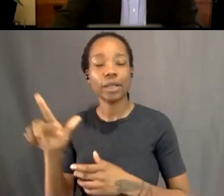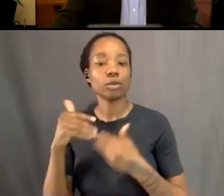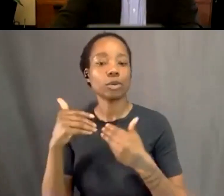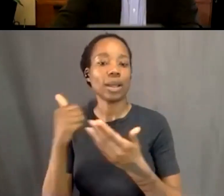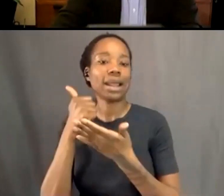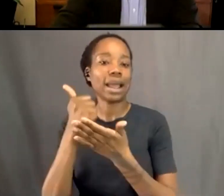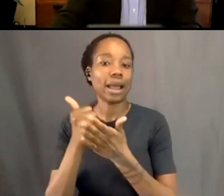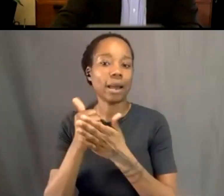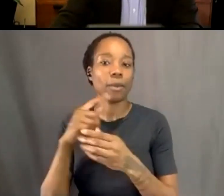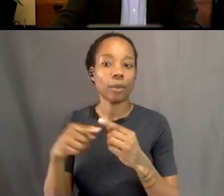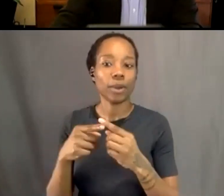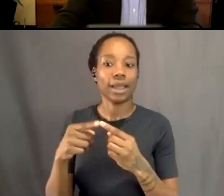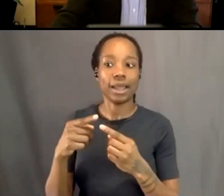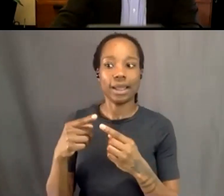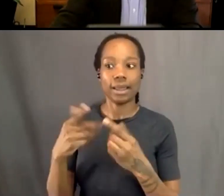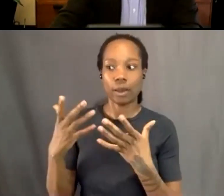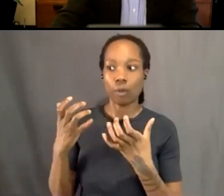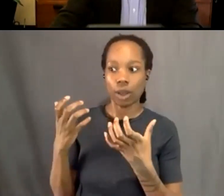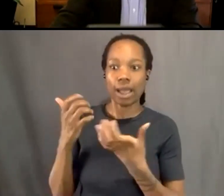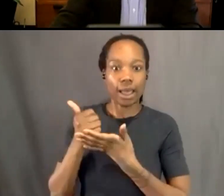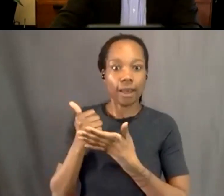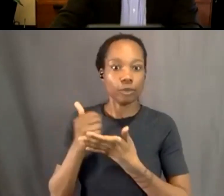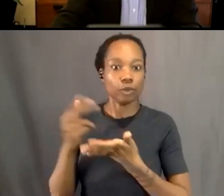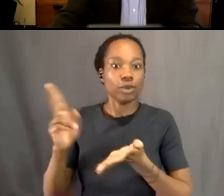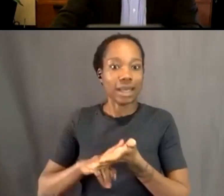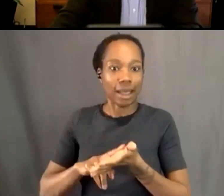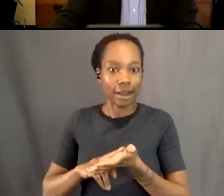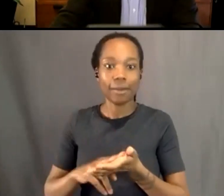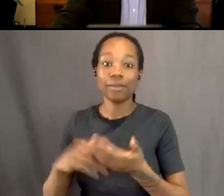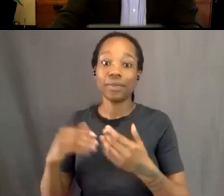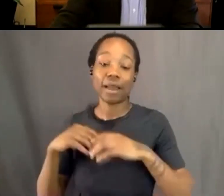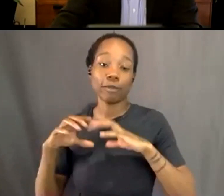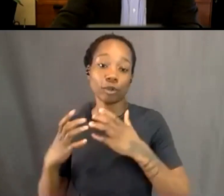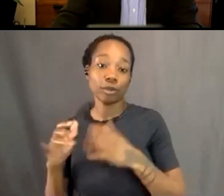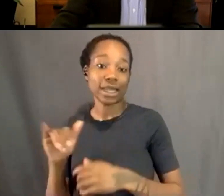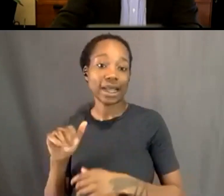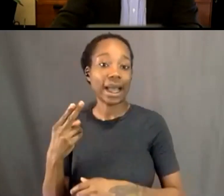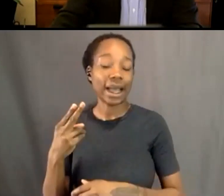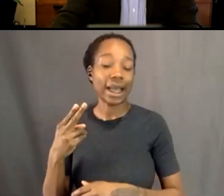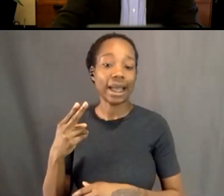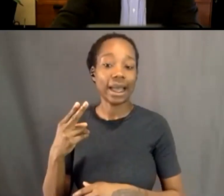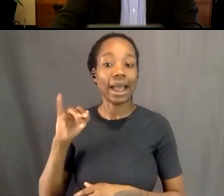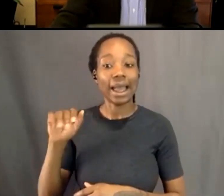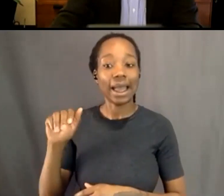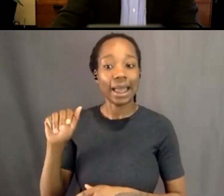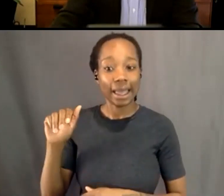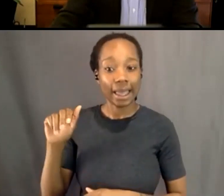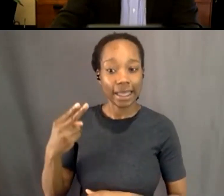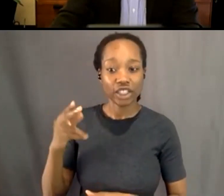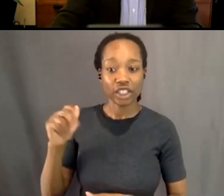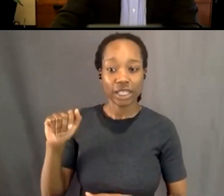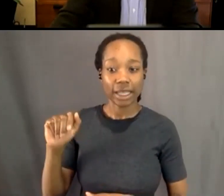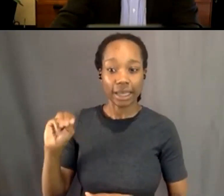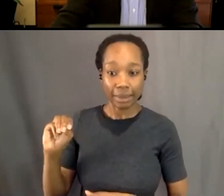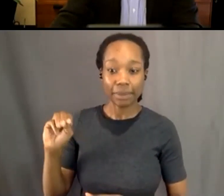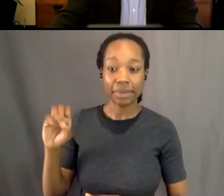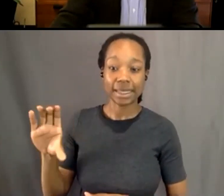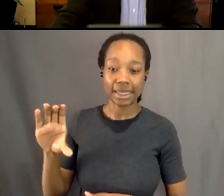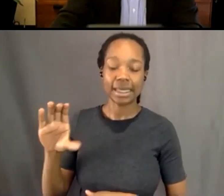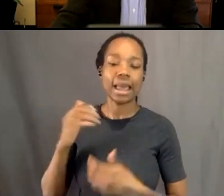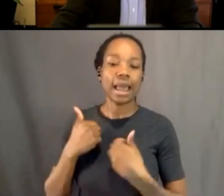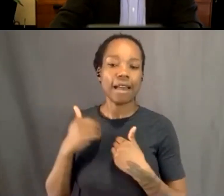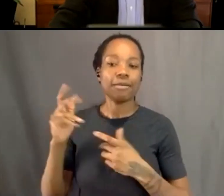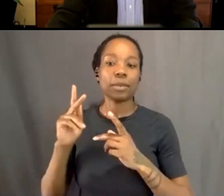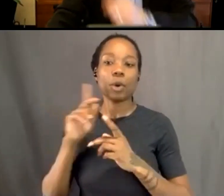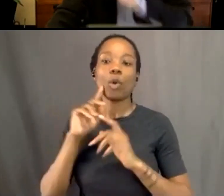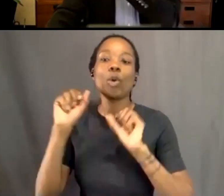to sign up, having groups like IHMC where we have people that will register people. that